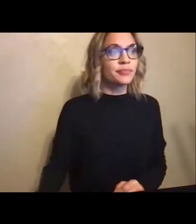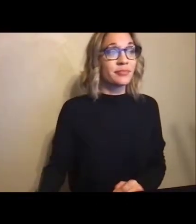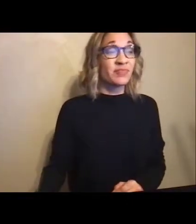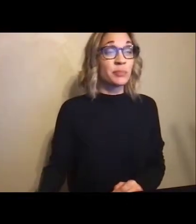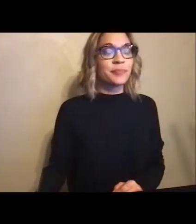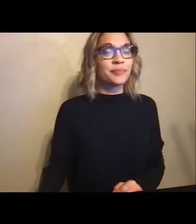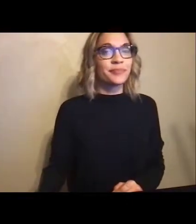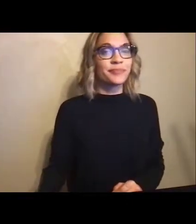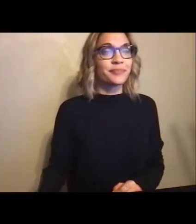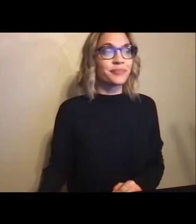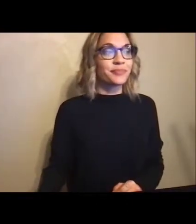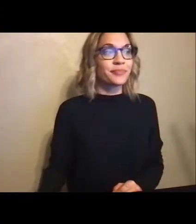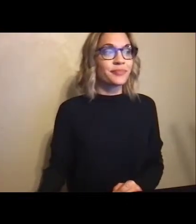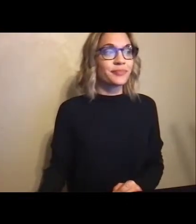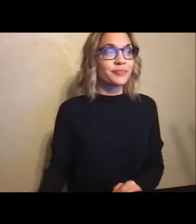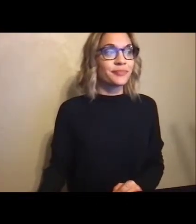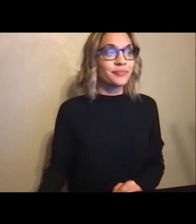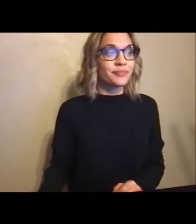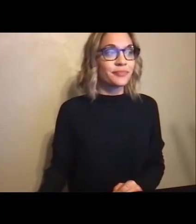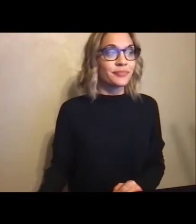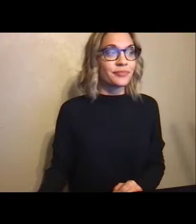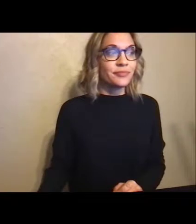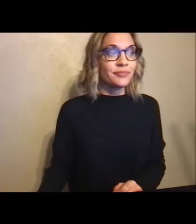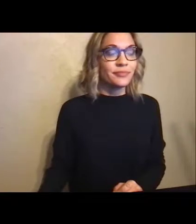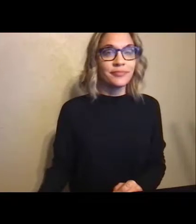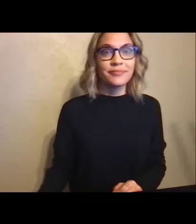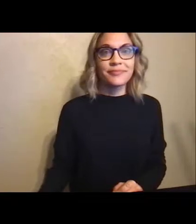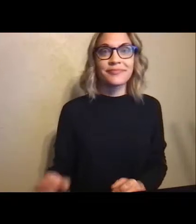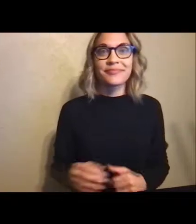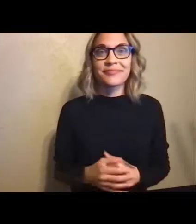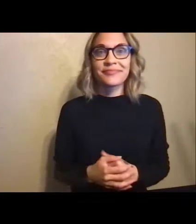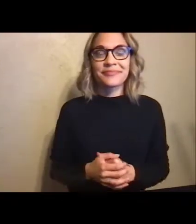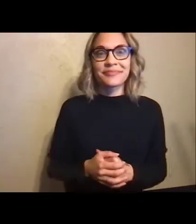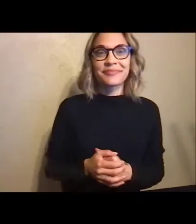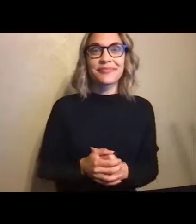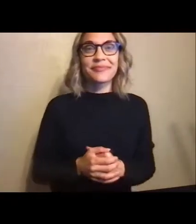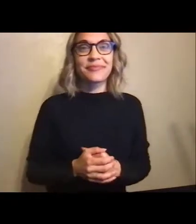are building a team. It's very good for those individuals.